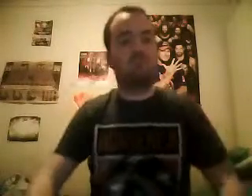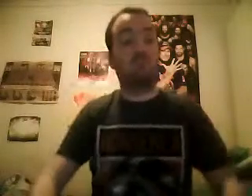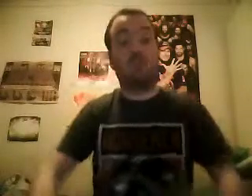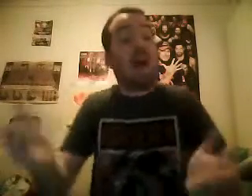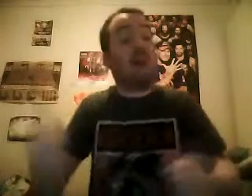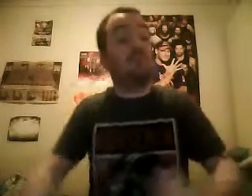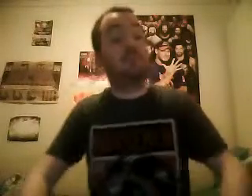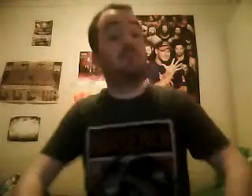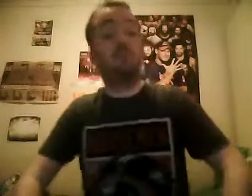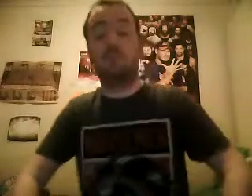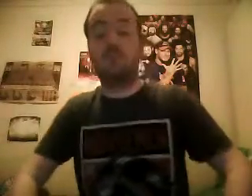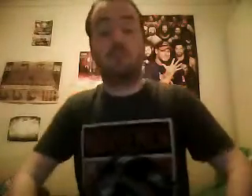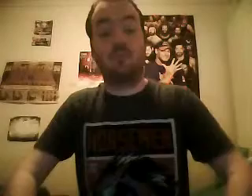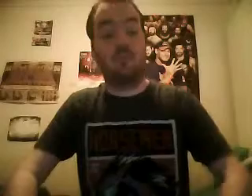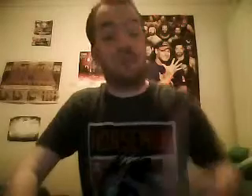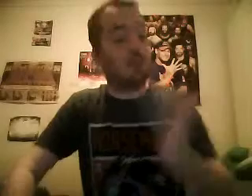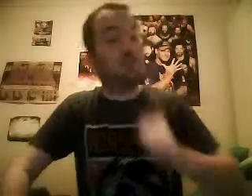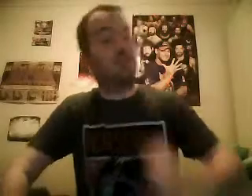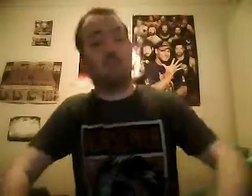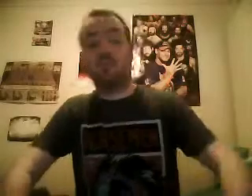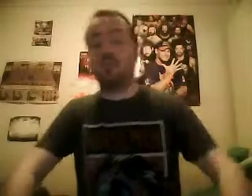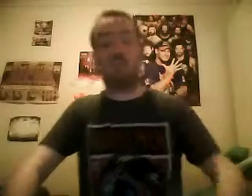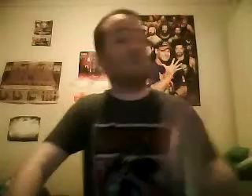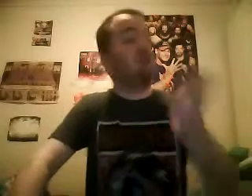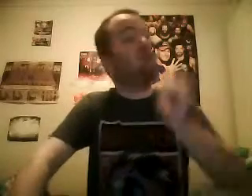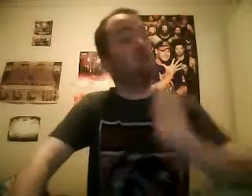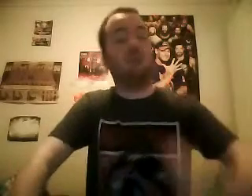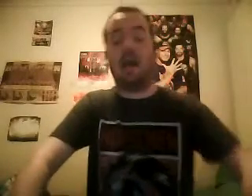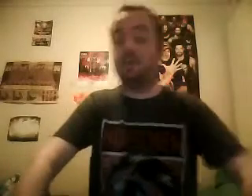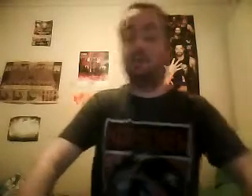True fact. Because that's what you would do. Because that's what you're good at.